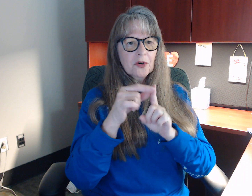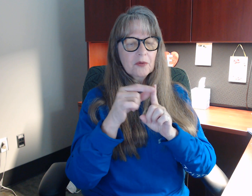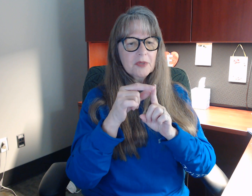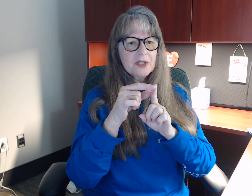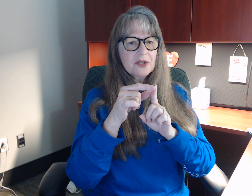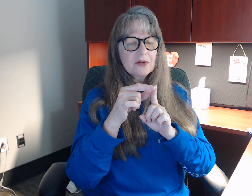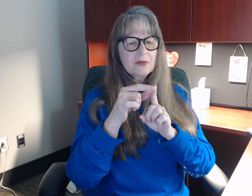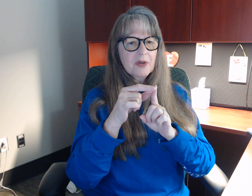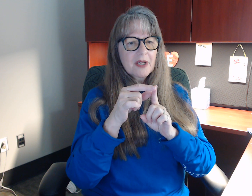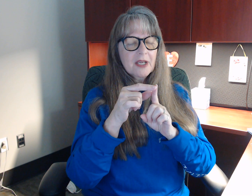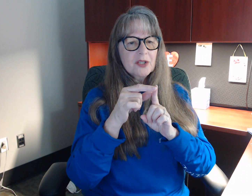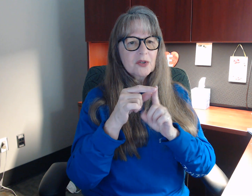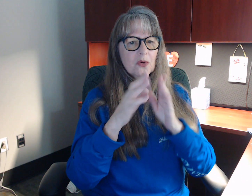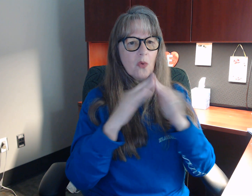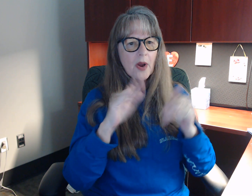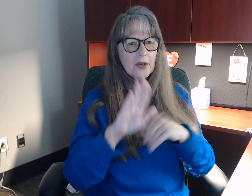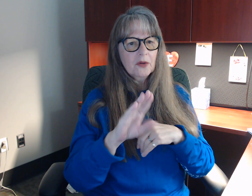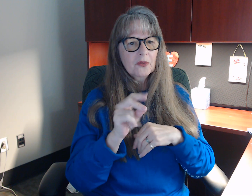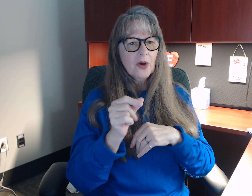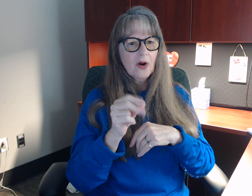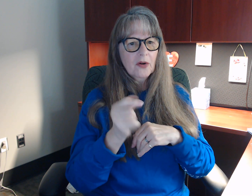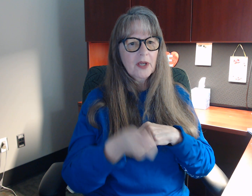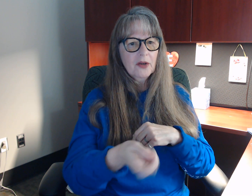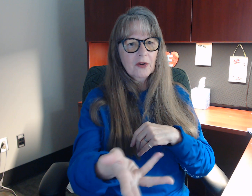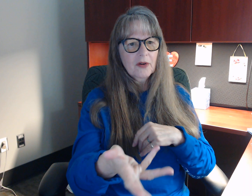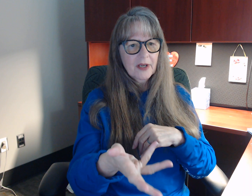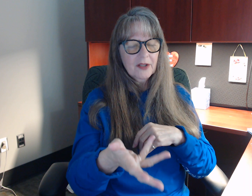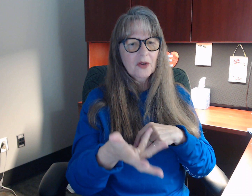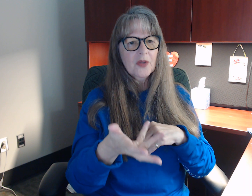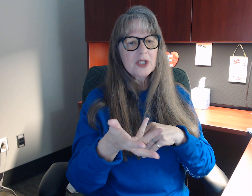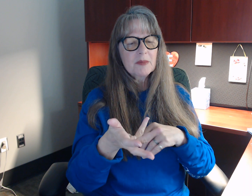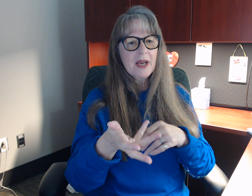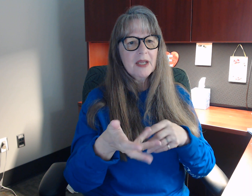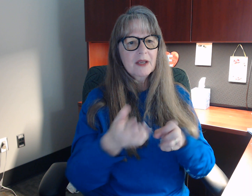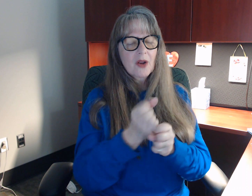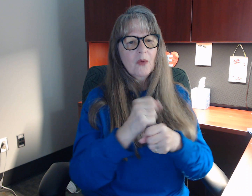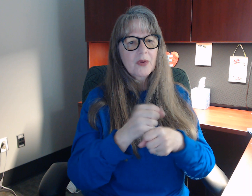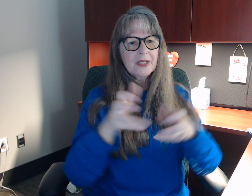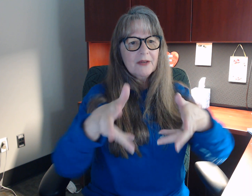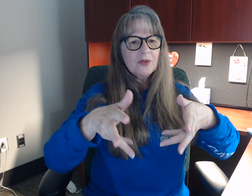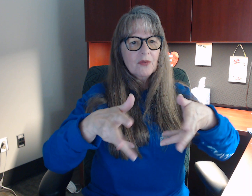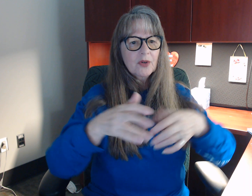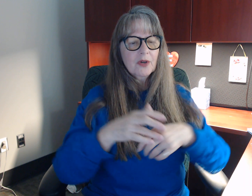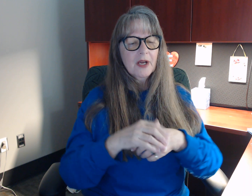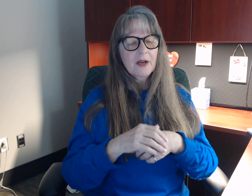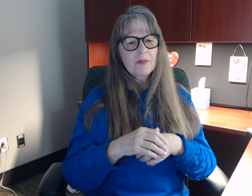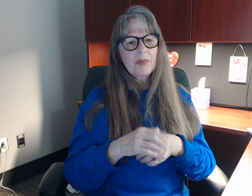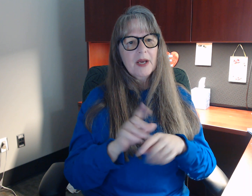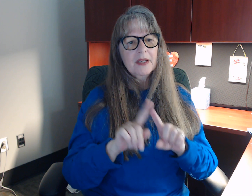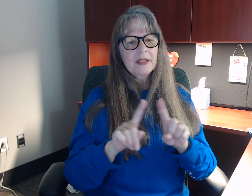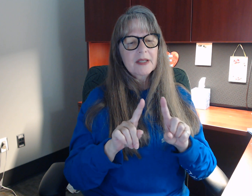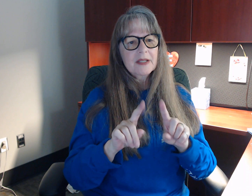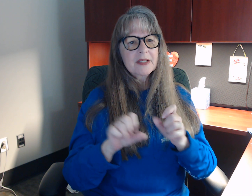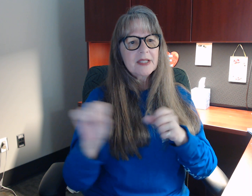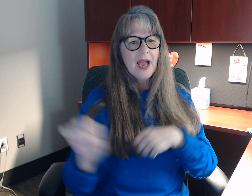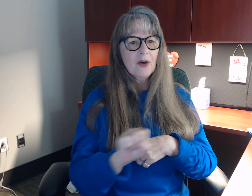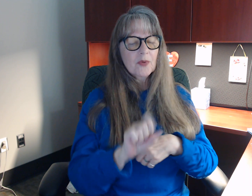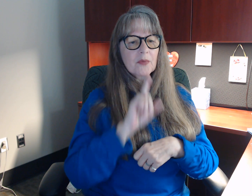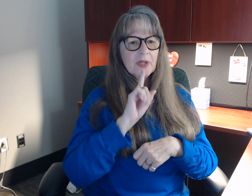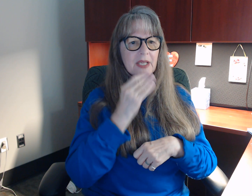is to quiet your dog here. They just made it with leftover. But in the South, we really eat it